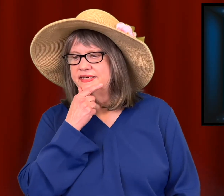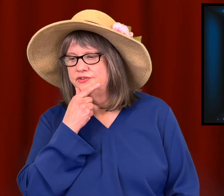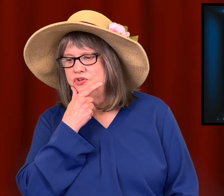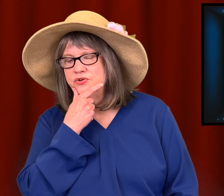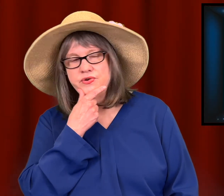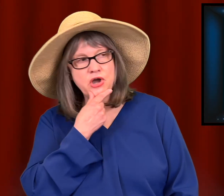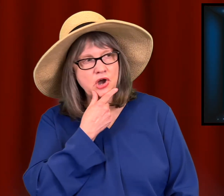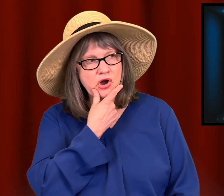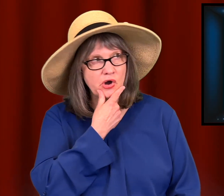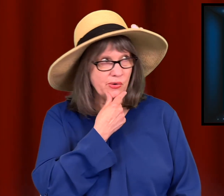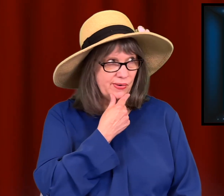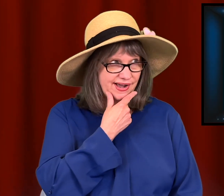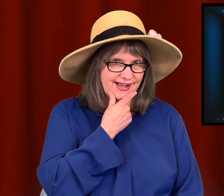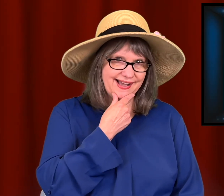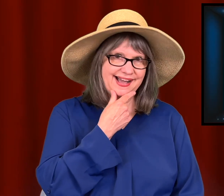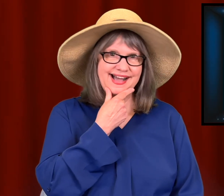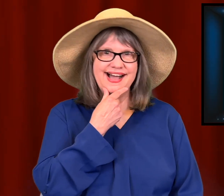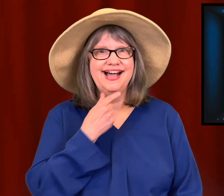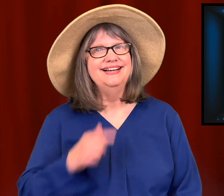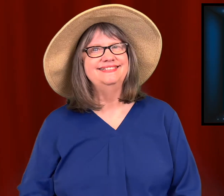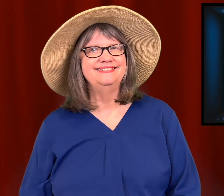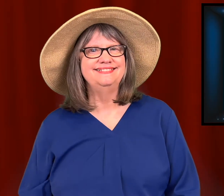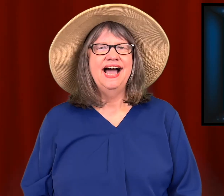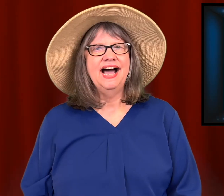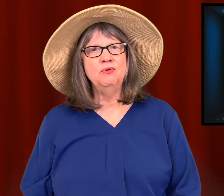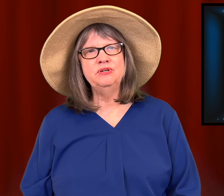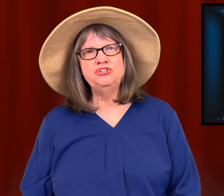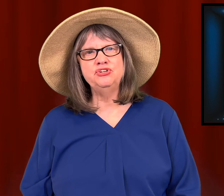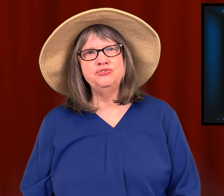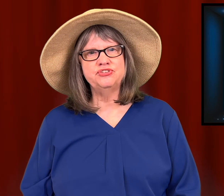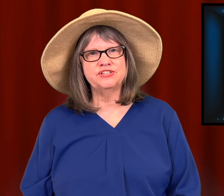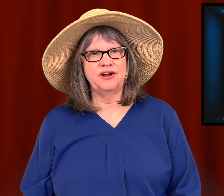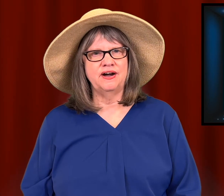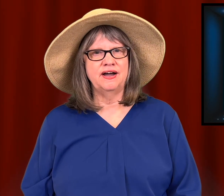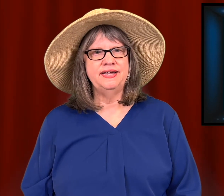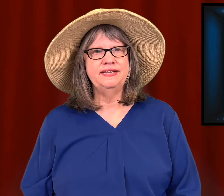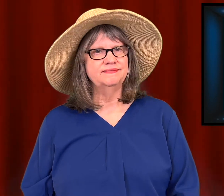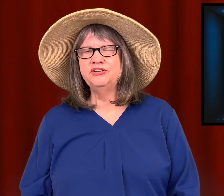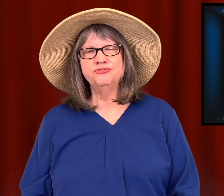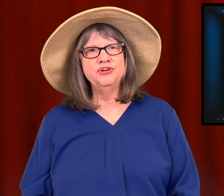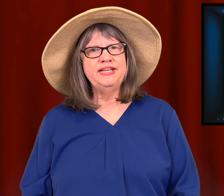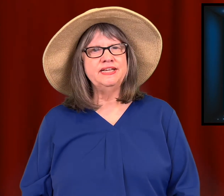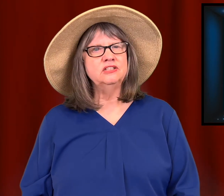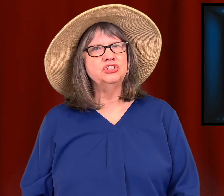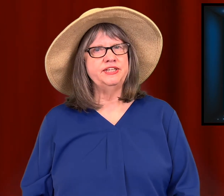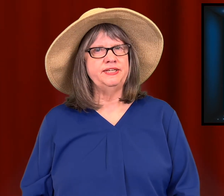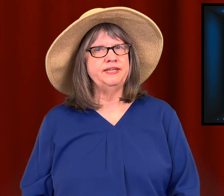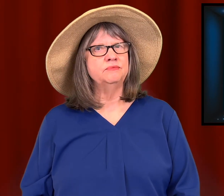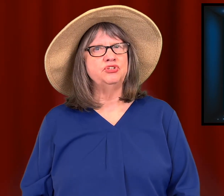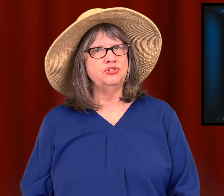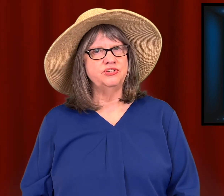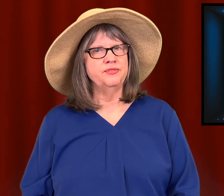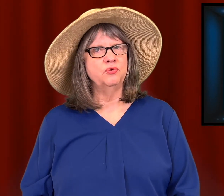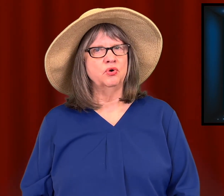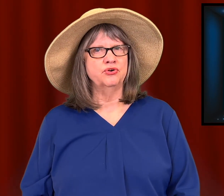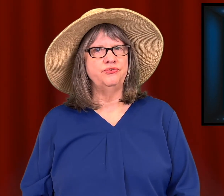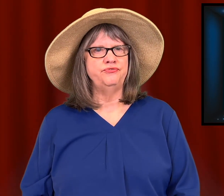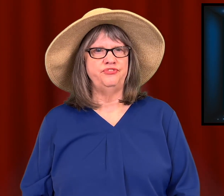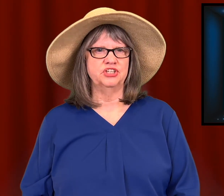Did you know? How would you sign different English idioms using the word